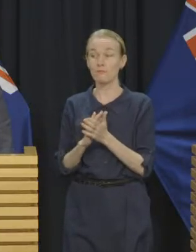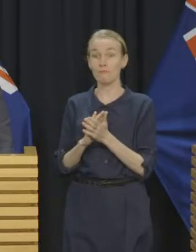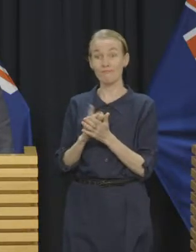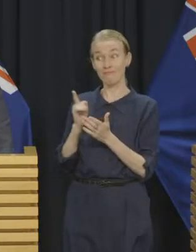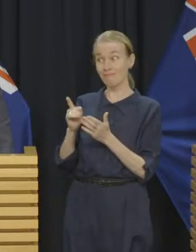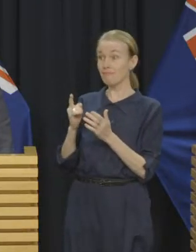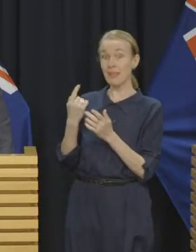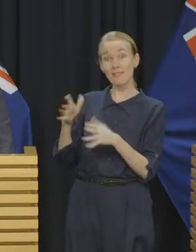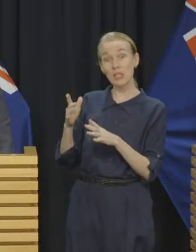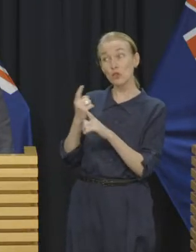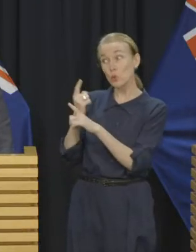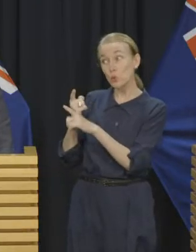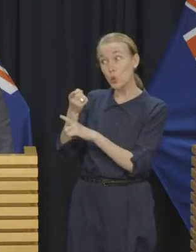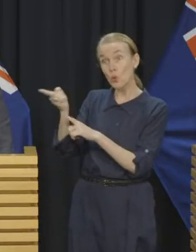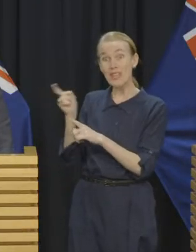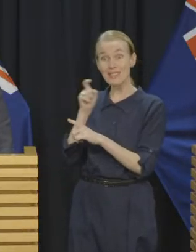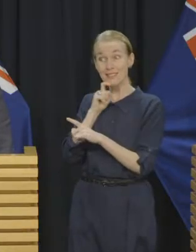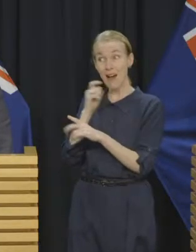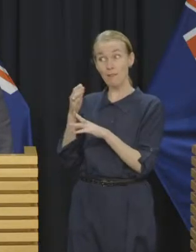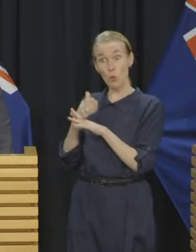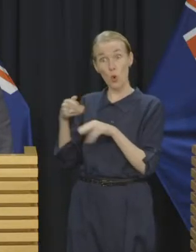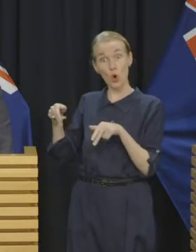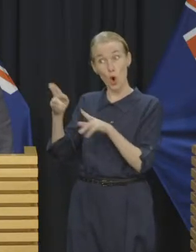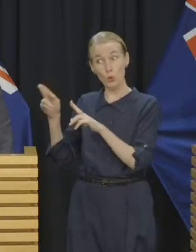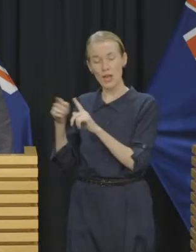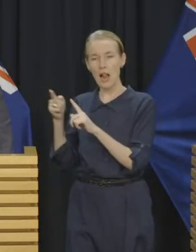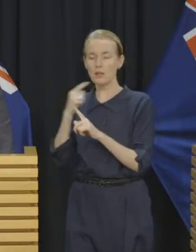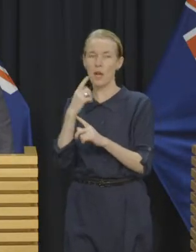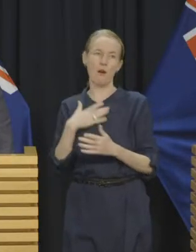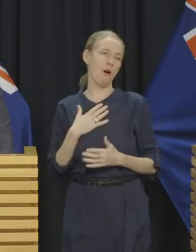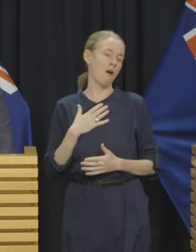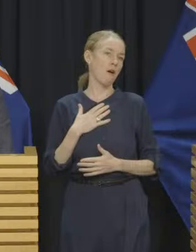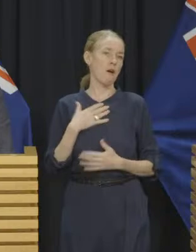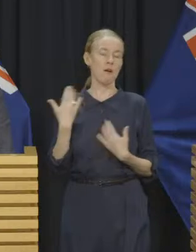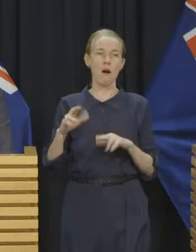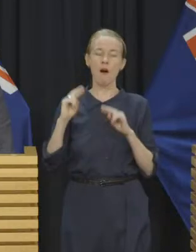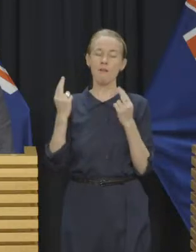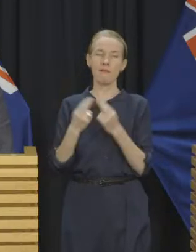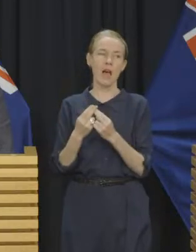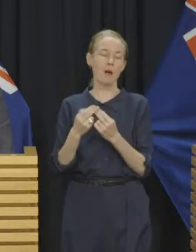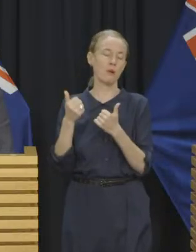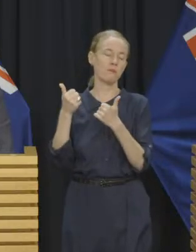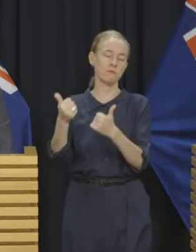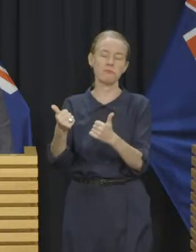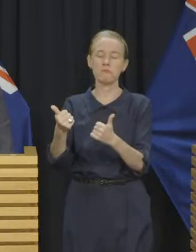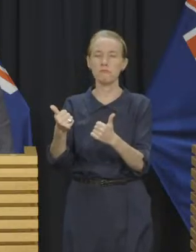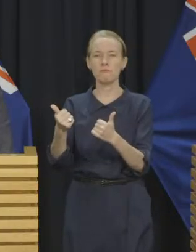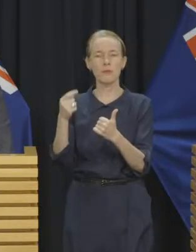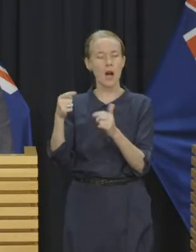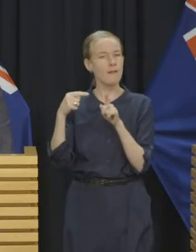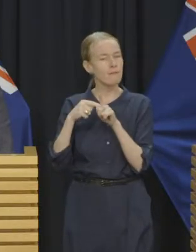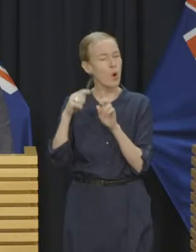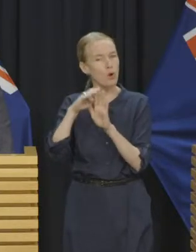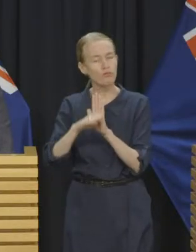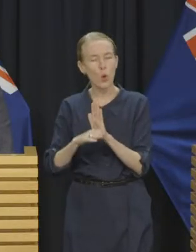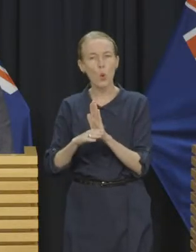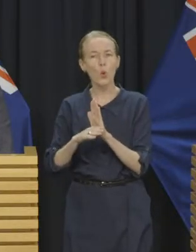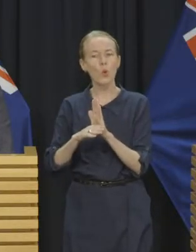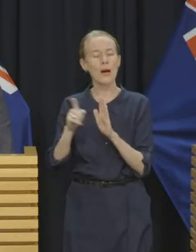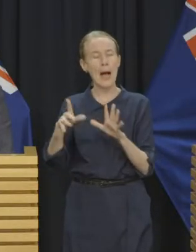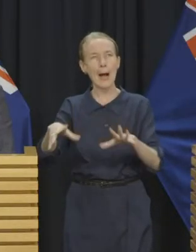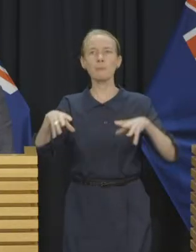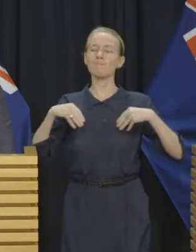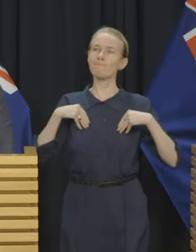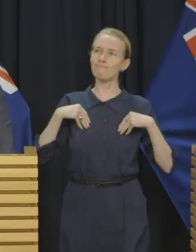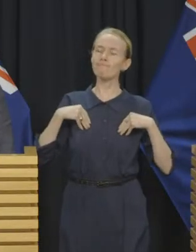who are working in the quarantine facilities is that these families have been amazing. They have been doing the right thing. You know, they understand why they're there. They're